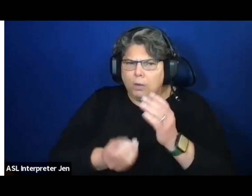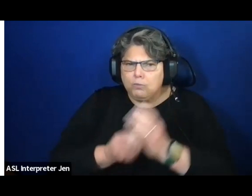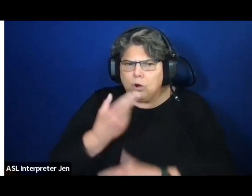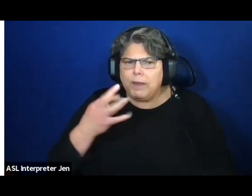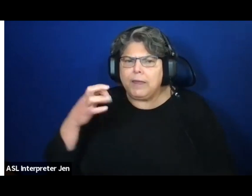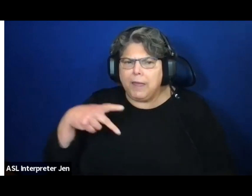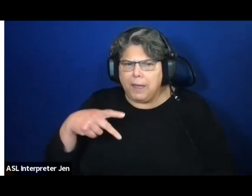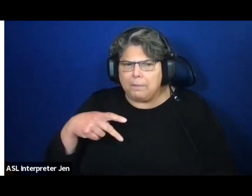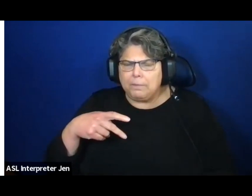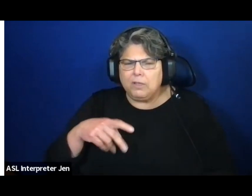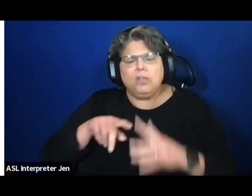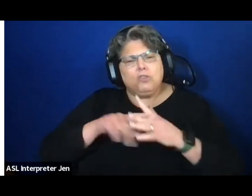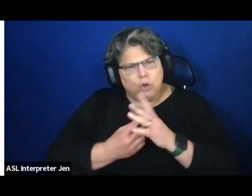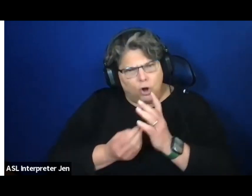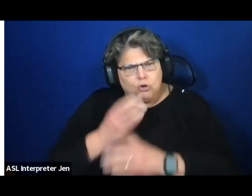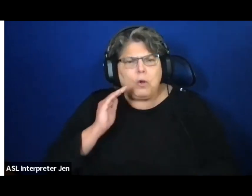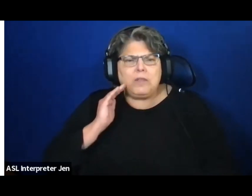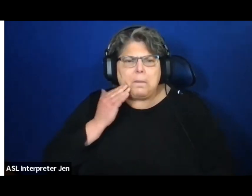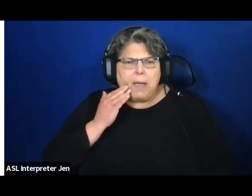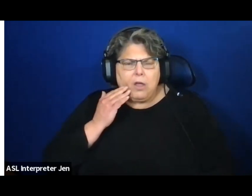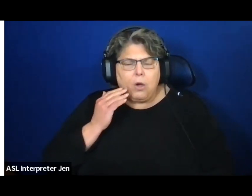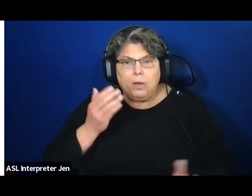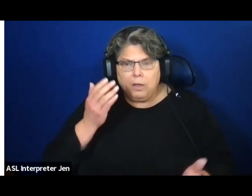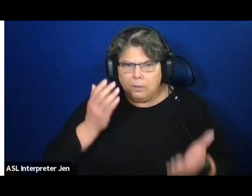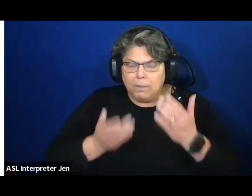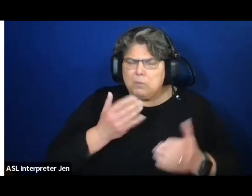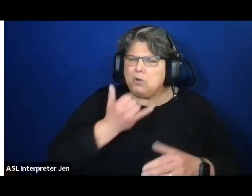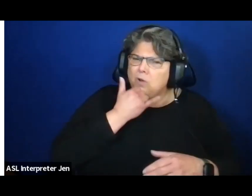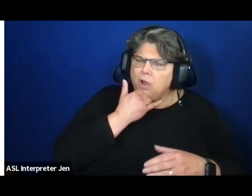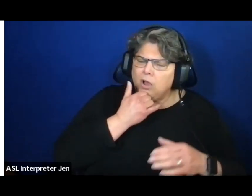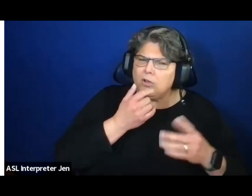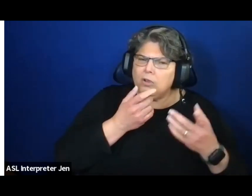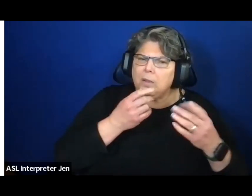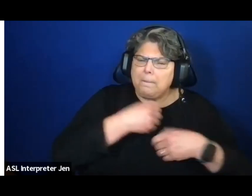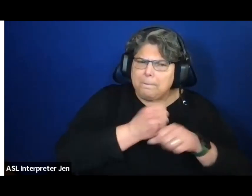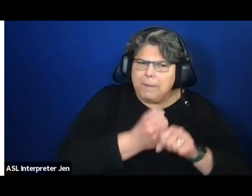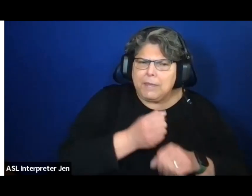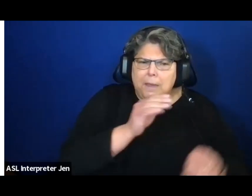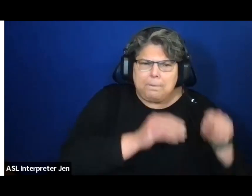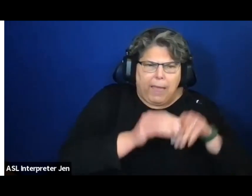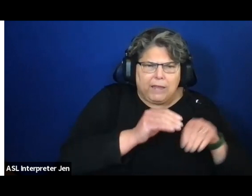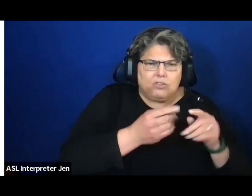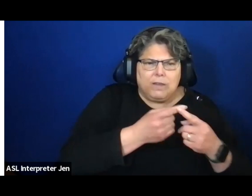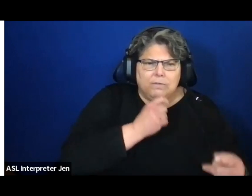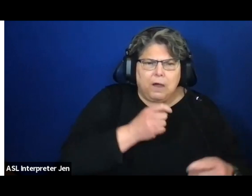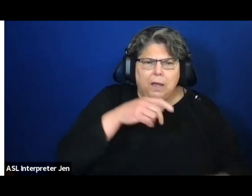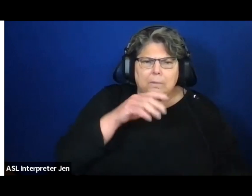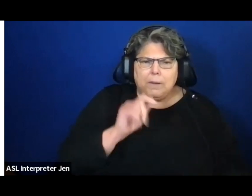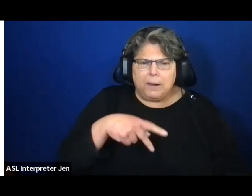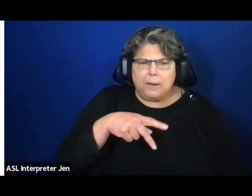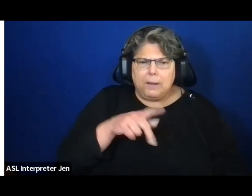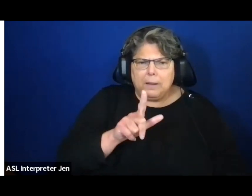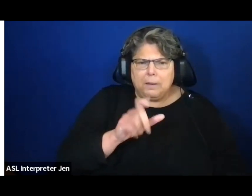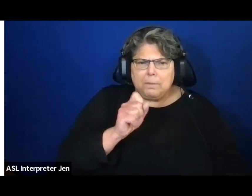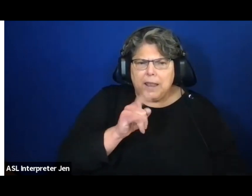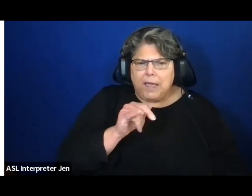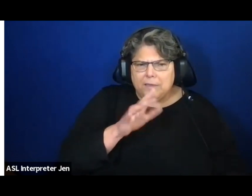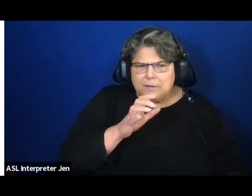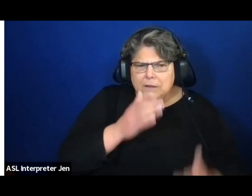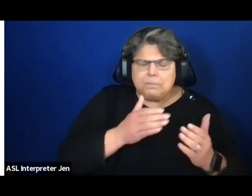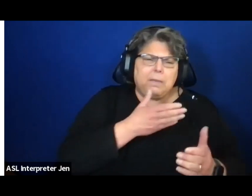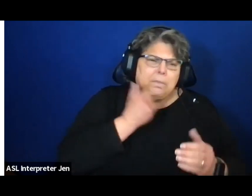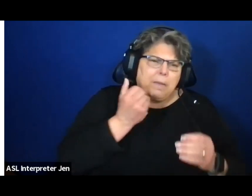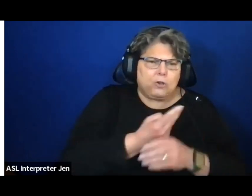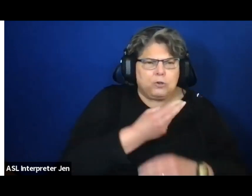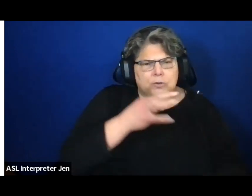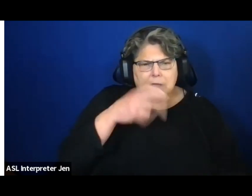Oh, maybe we were wrong trying to make packaging out of plastics instead of using hemp, right? Oh, maybe we were wrong cutting down all the